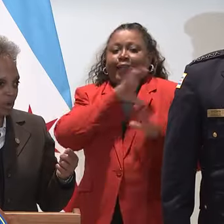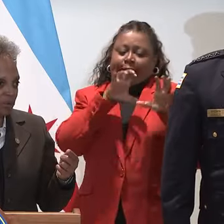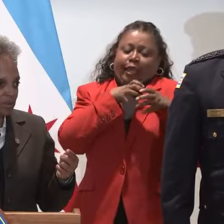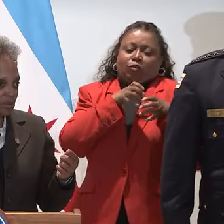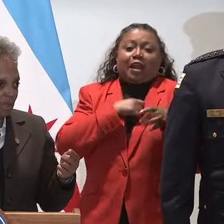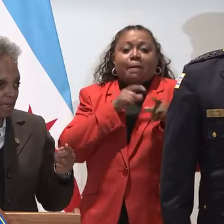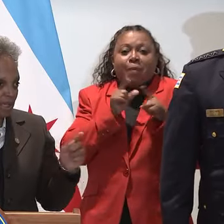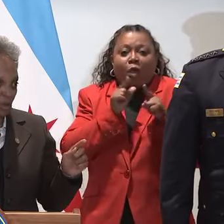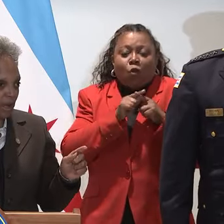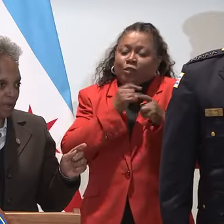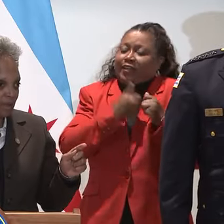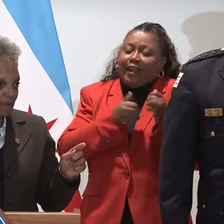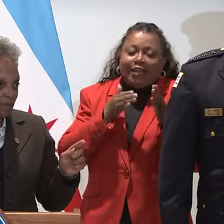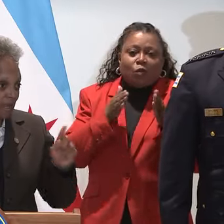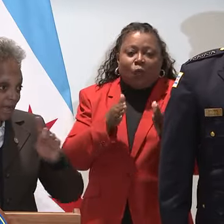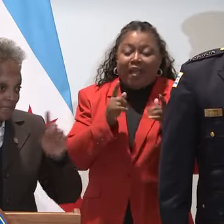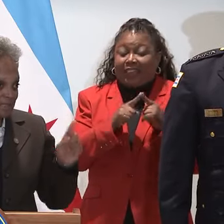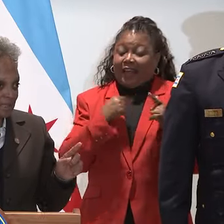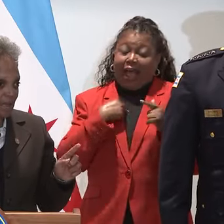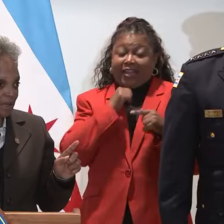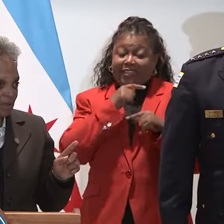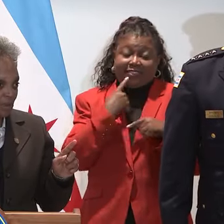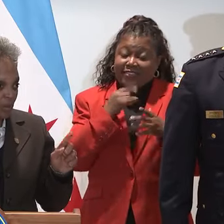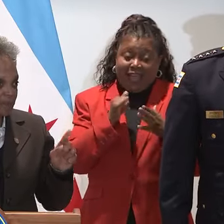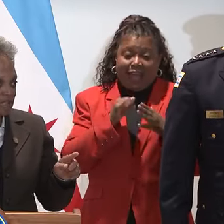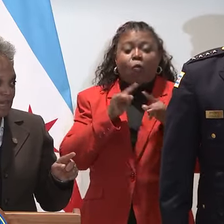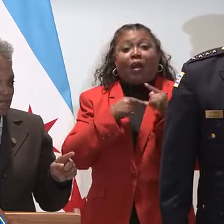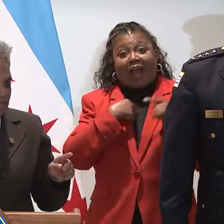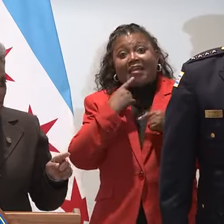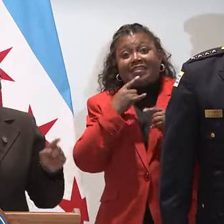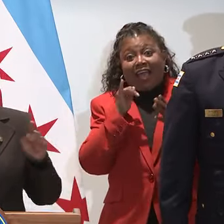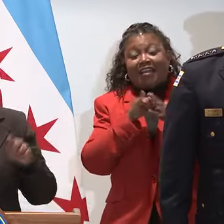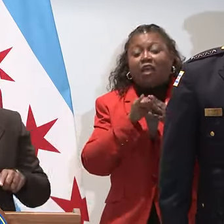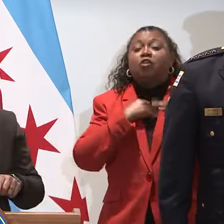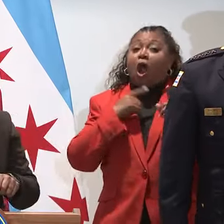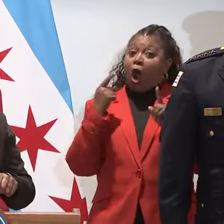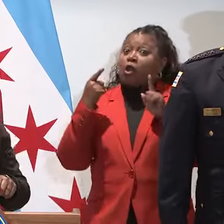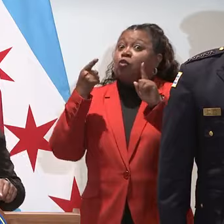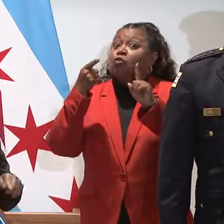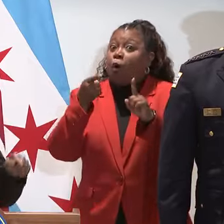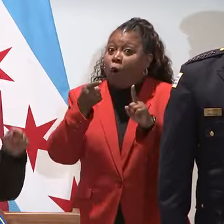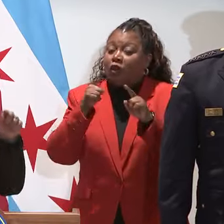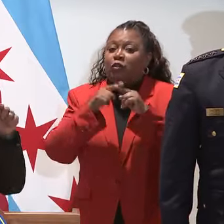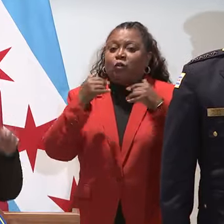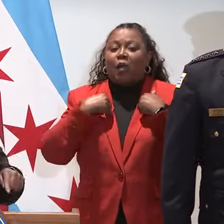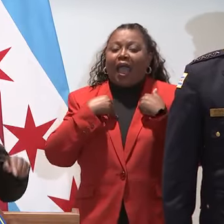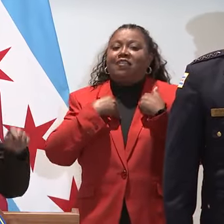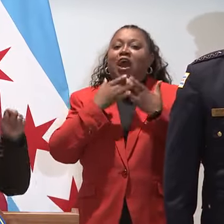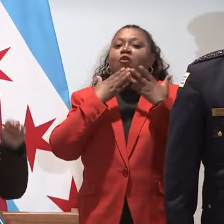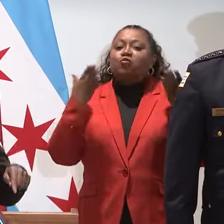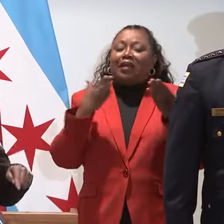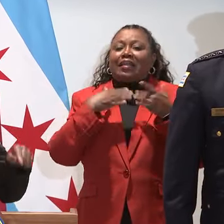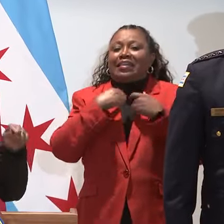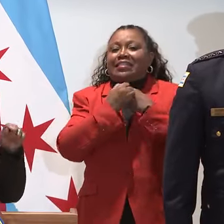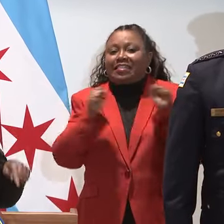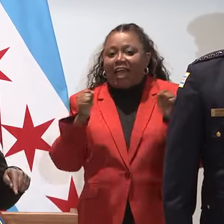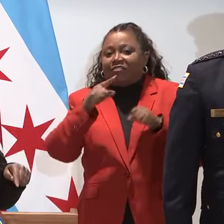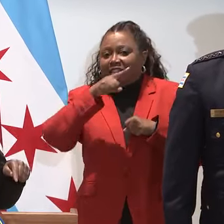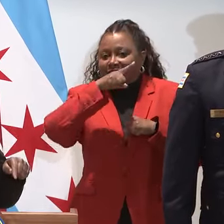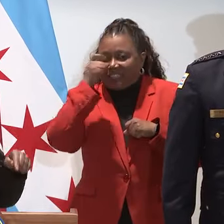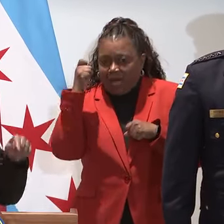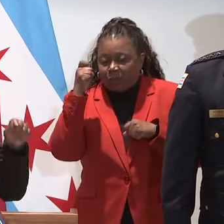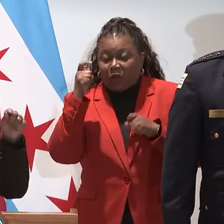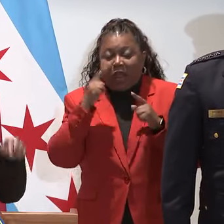my words in any way that I didn't say. What I said is our goal is to have a very safe